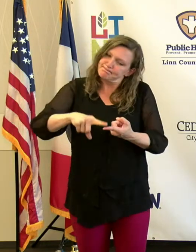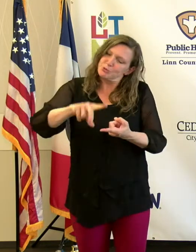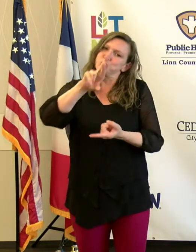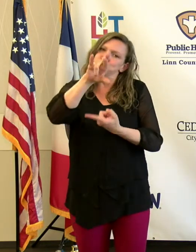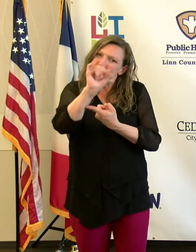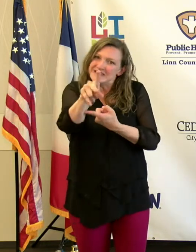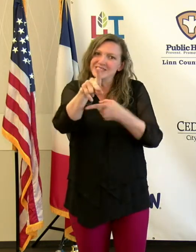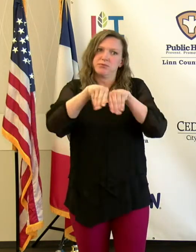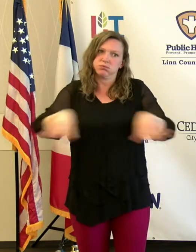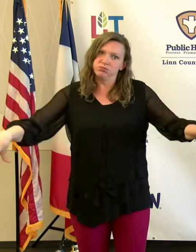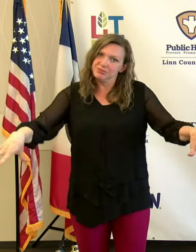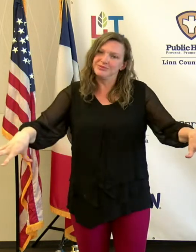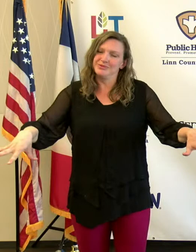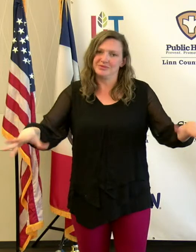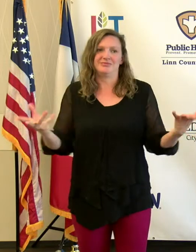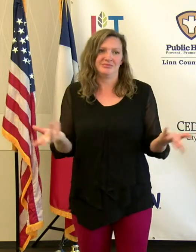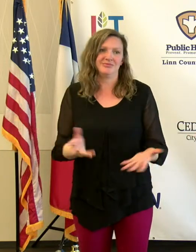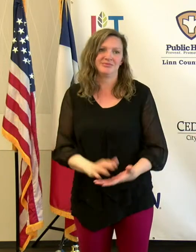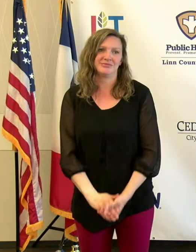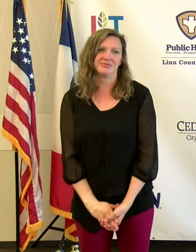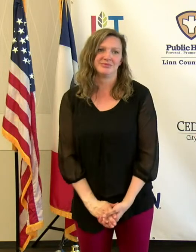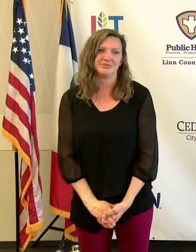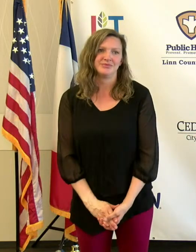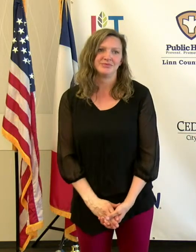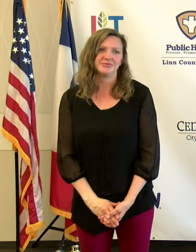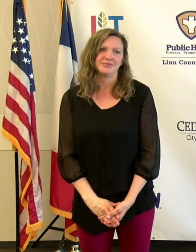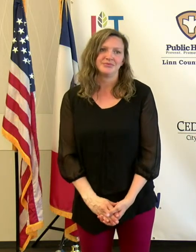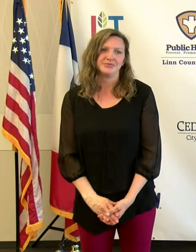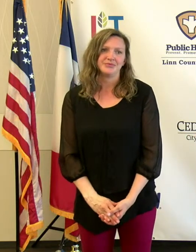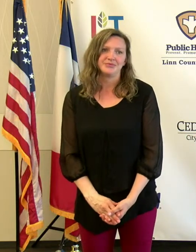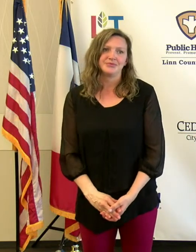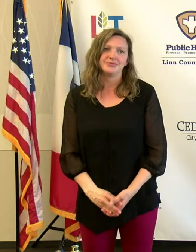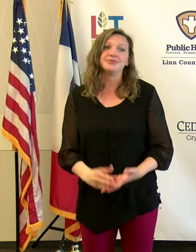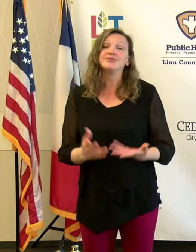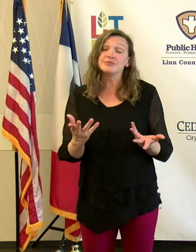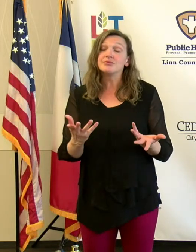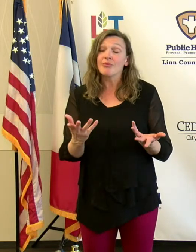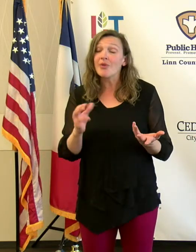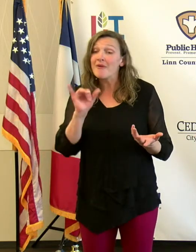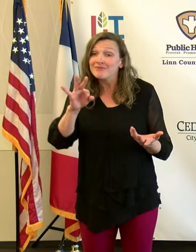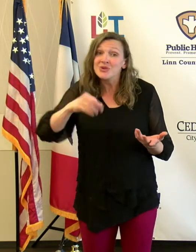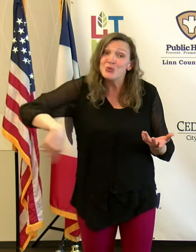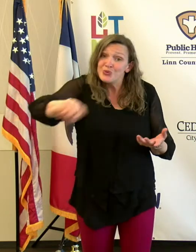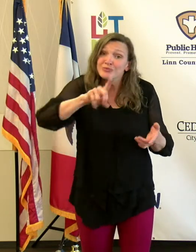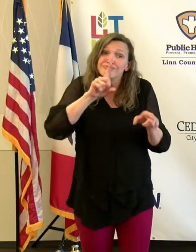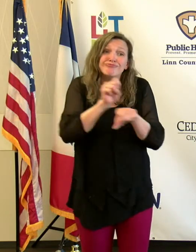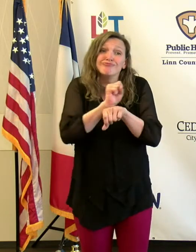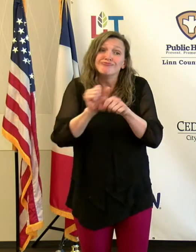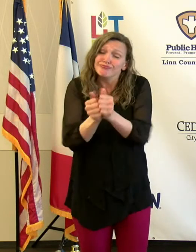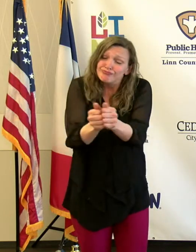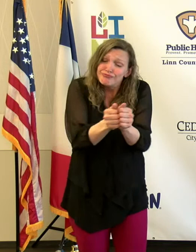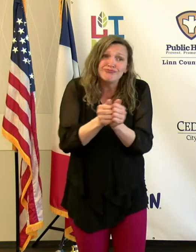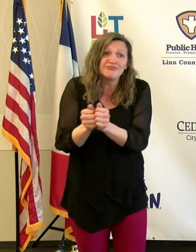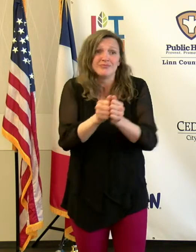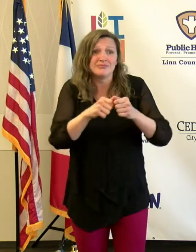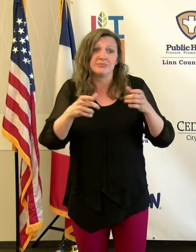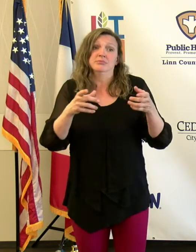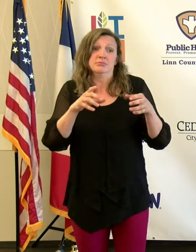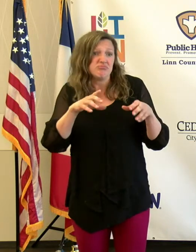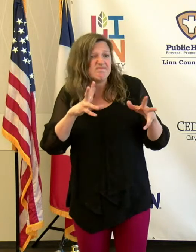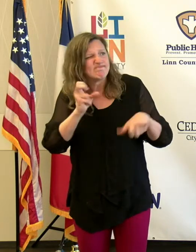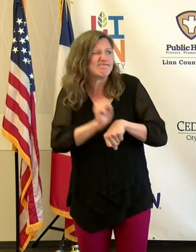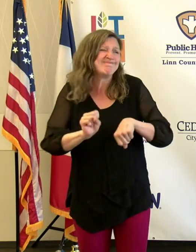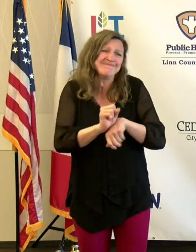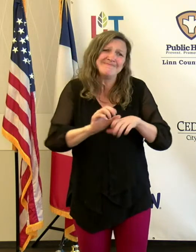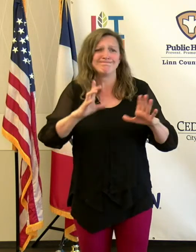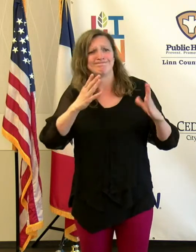We can and we will come through this together, and we'll do it sooner as if everyone will do the right thing. Show you